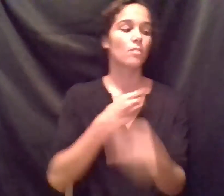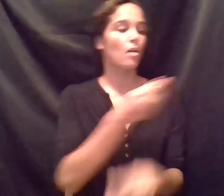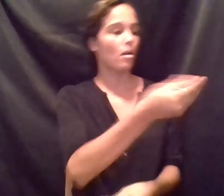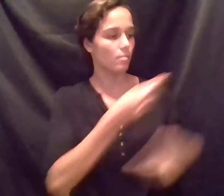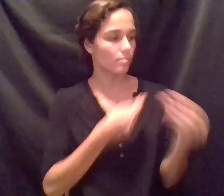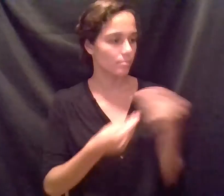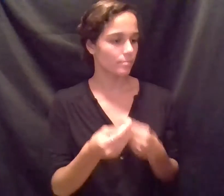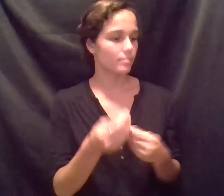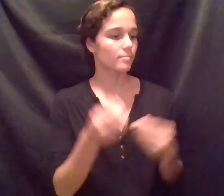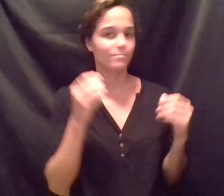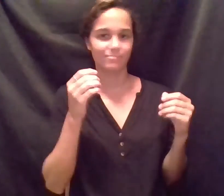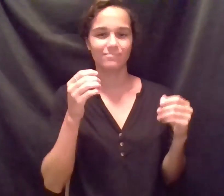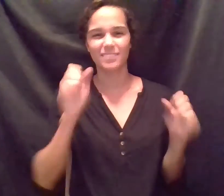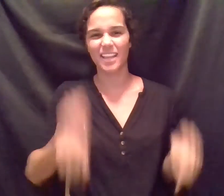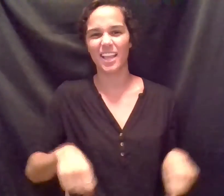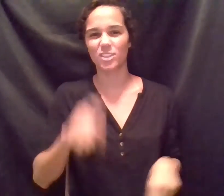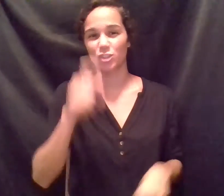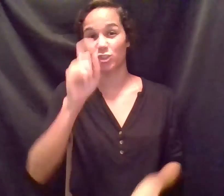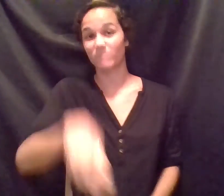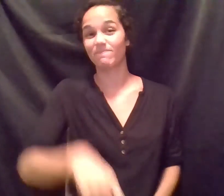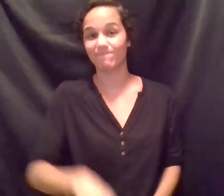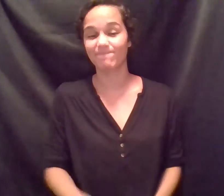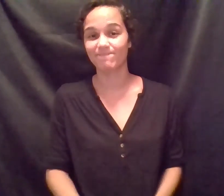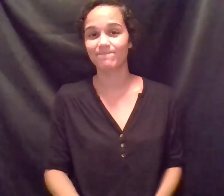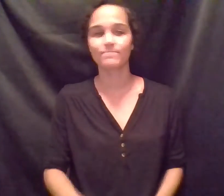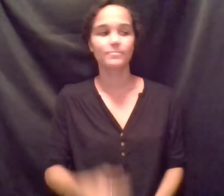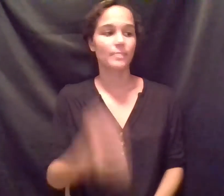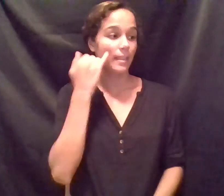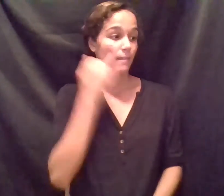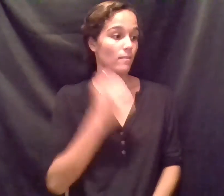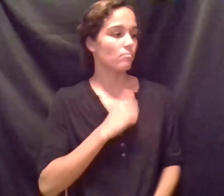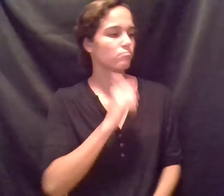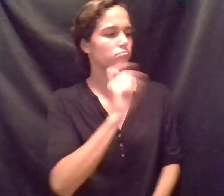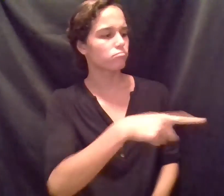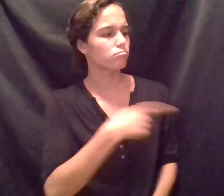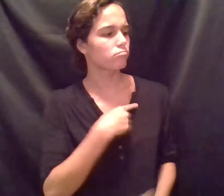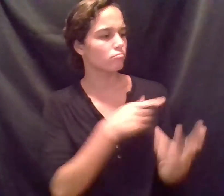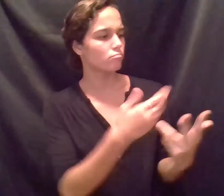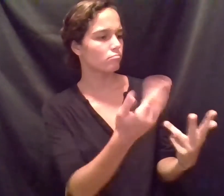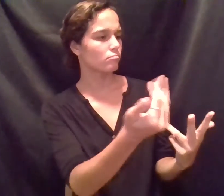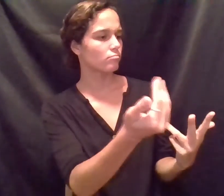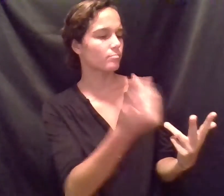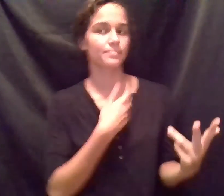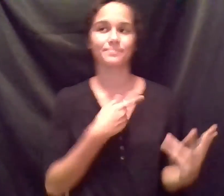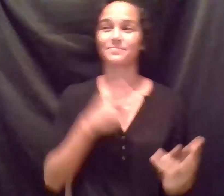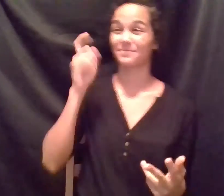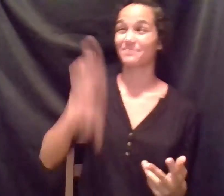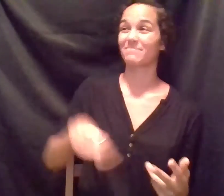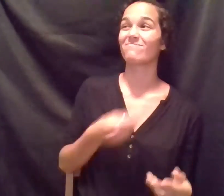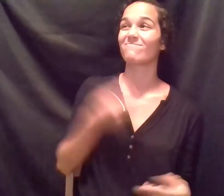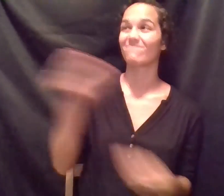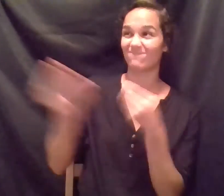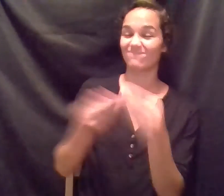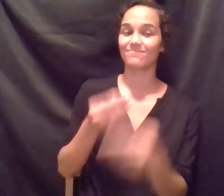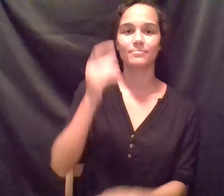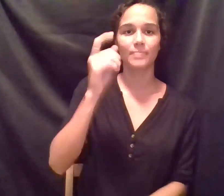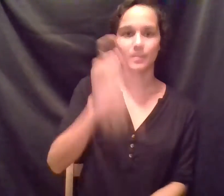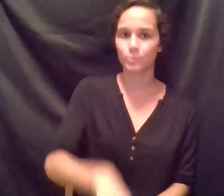insurance, and you must give it to them, okay? They're allowed to ask questions. However, you don't have to answer. That's